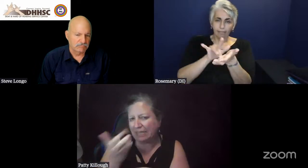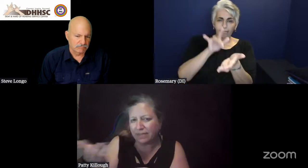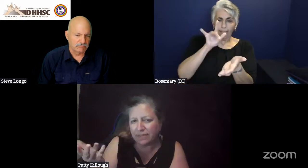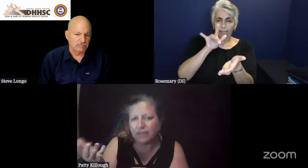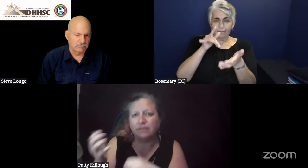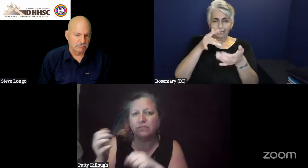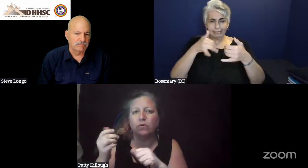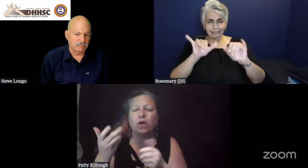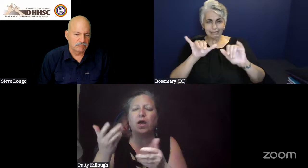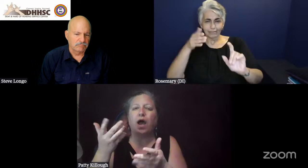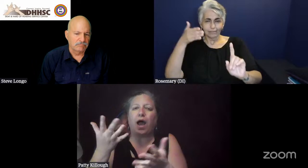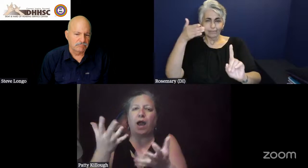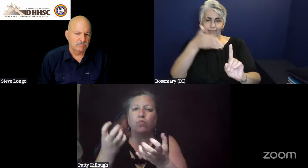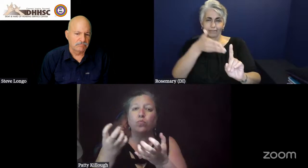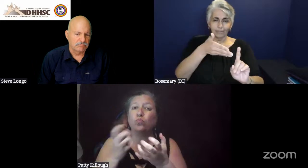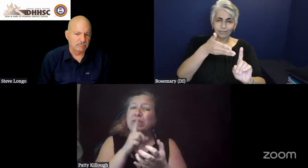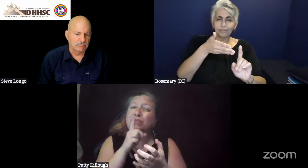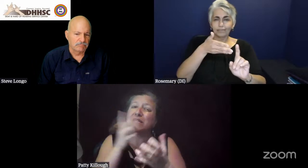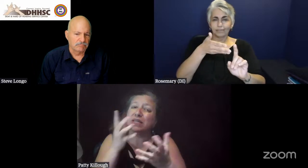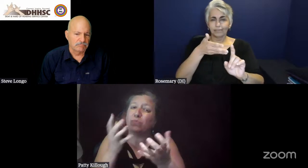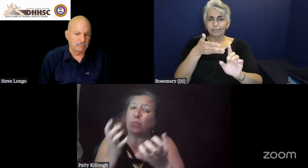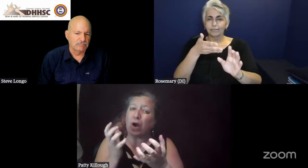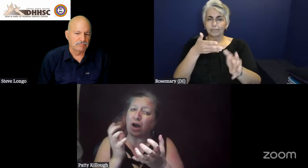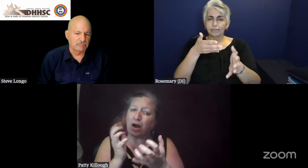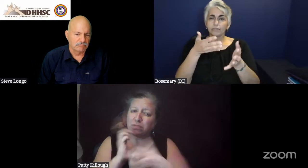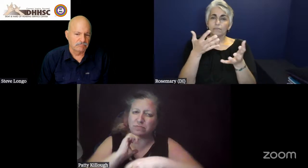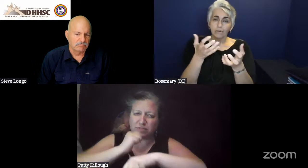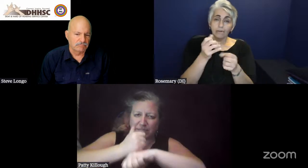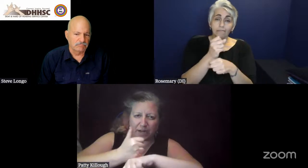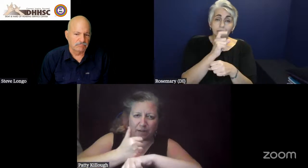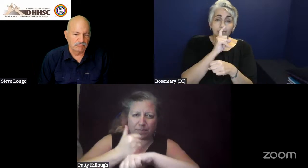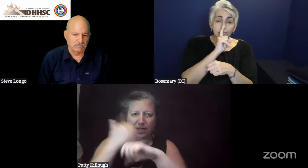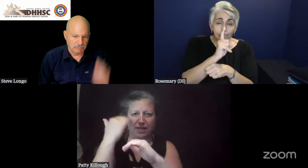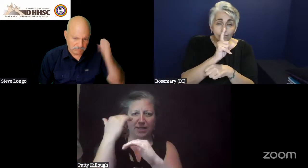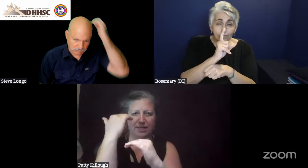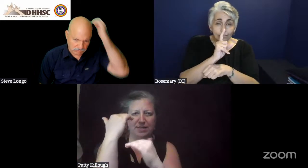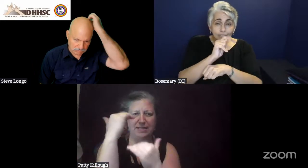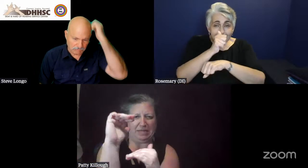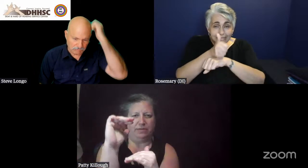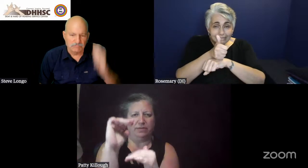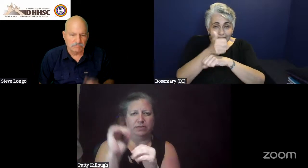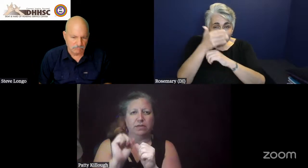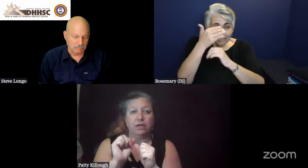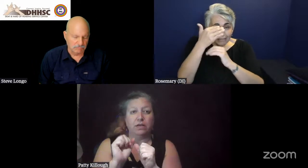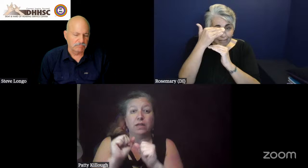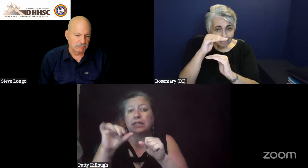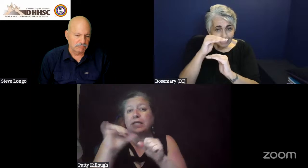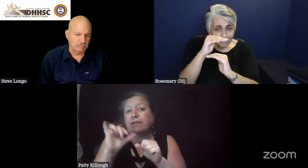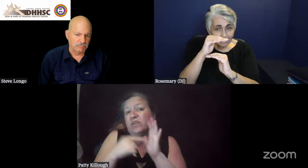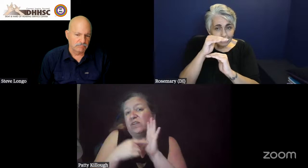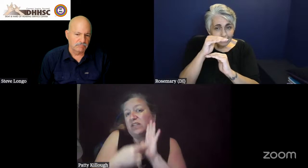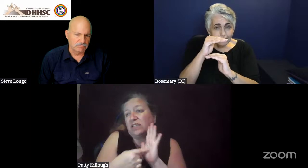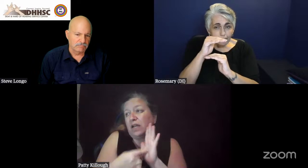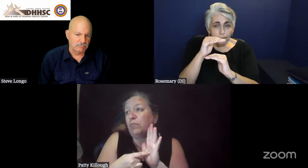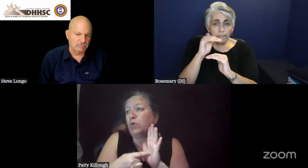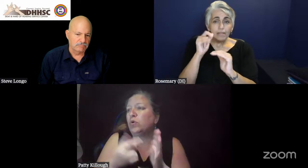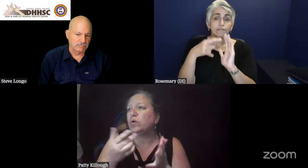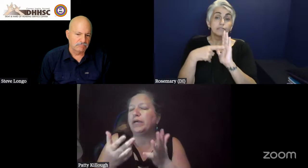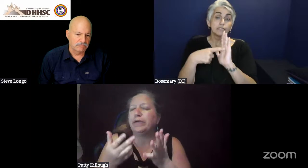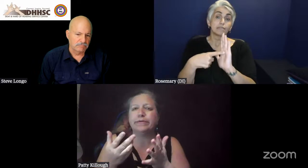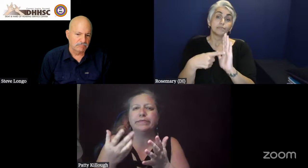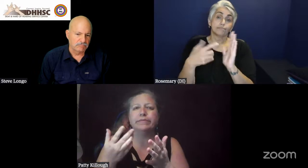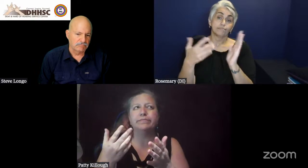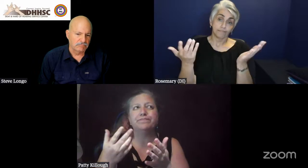Which could be used to bend things in whatever way people want to. I want to encourage a